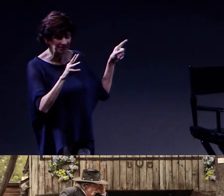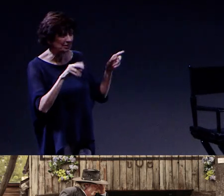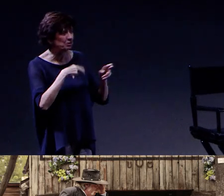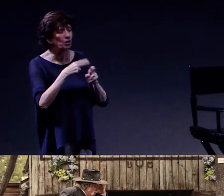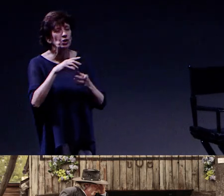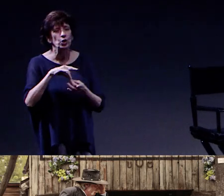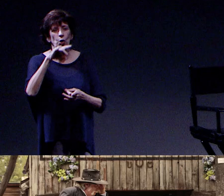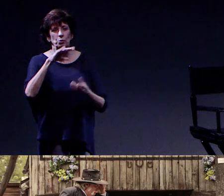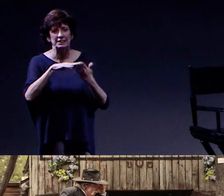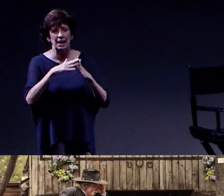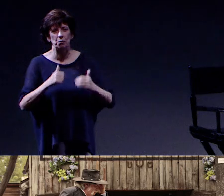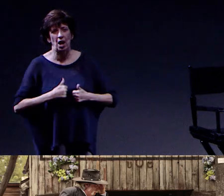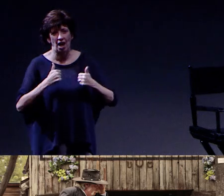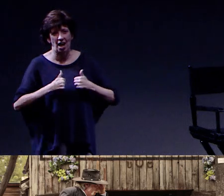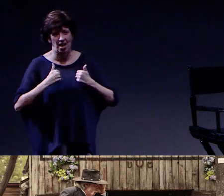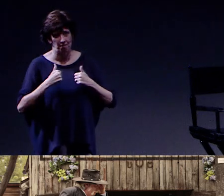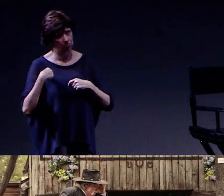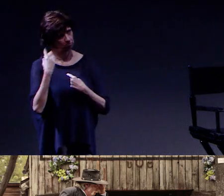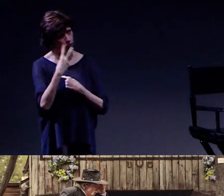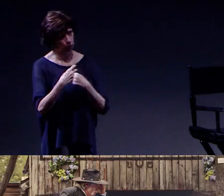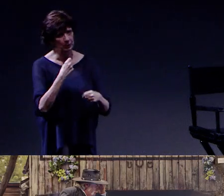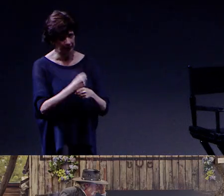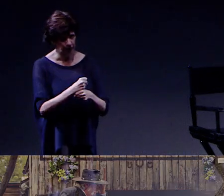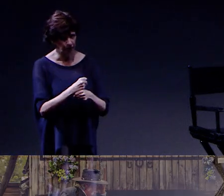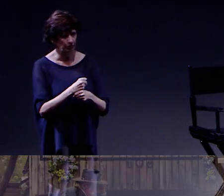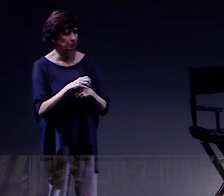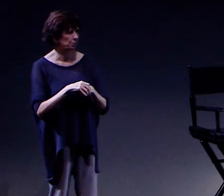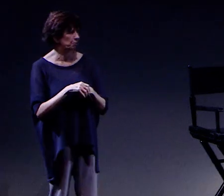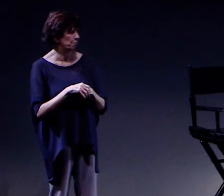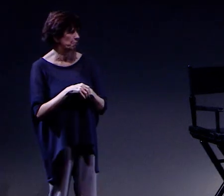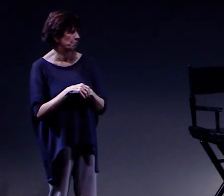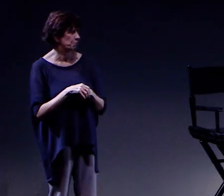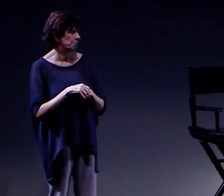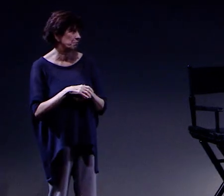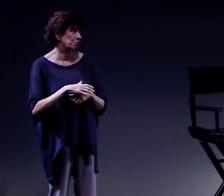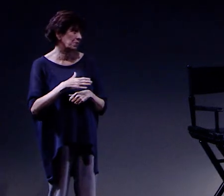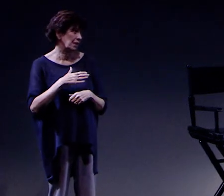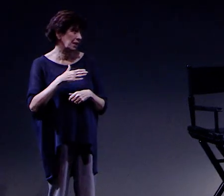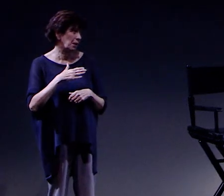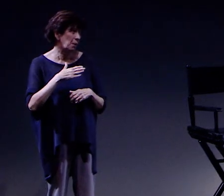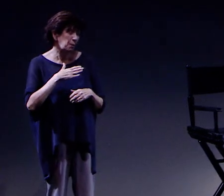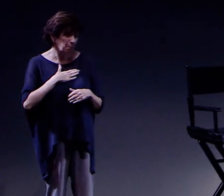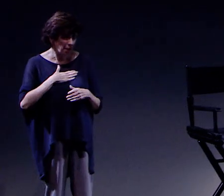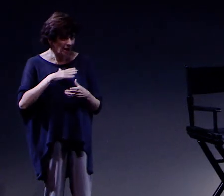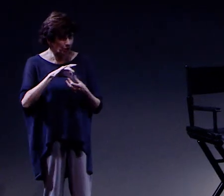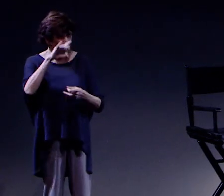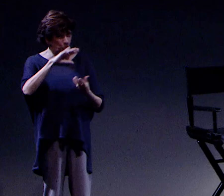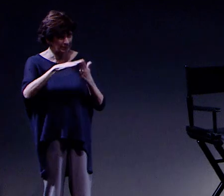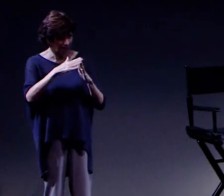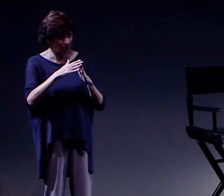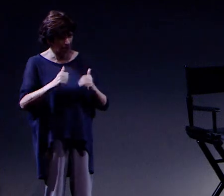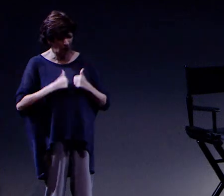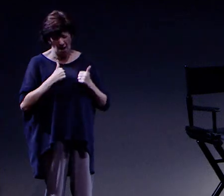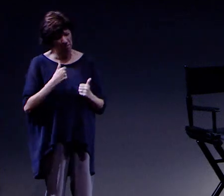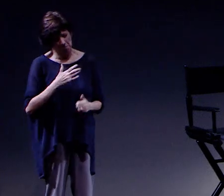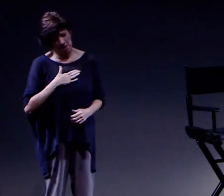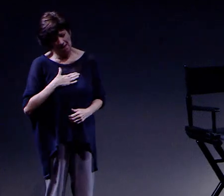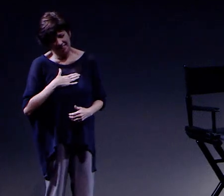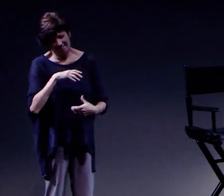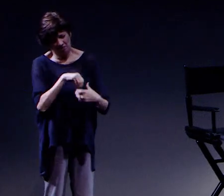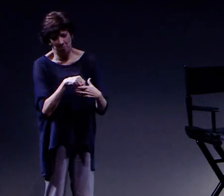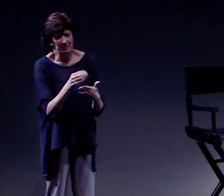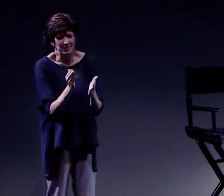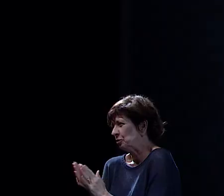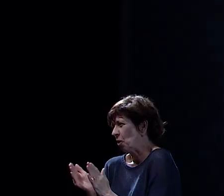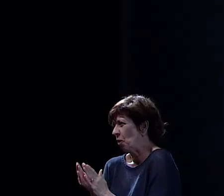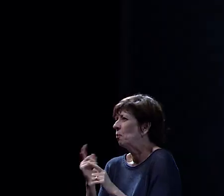Town Alive. It's run 2 years now. And while my part in Ghost Town Alive was very small, it was very vital because I would